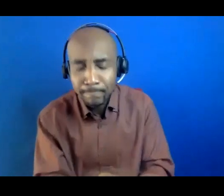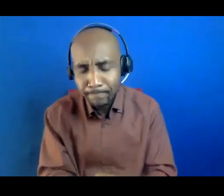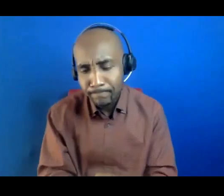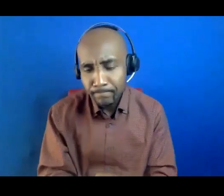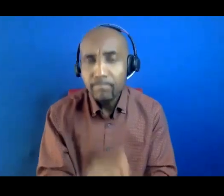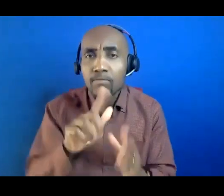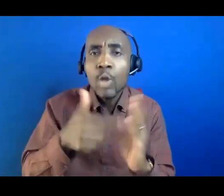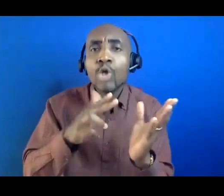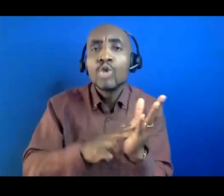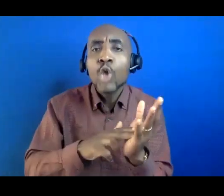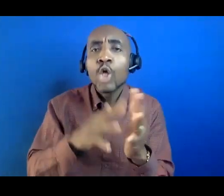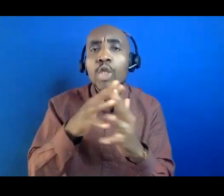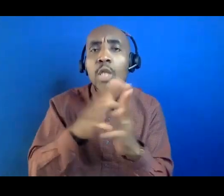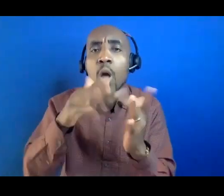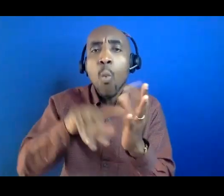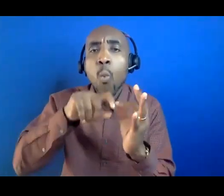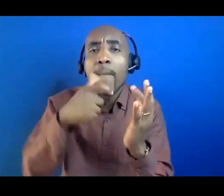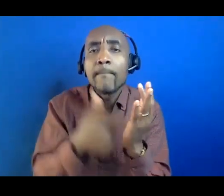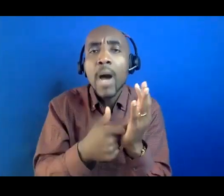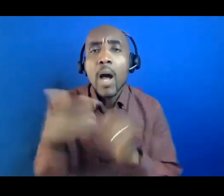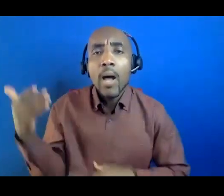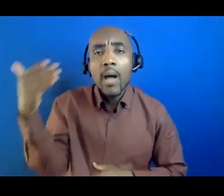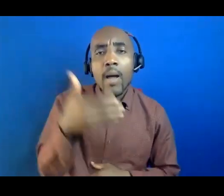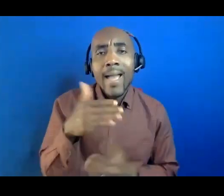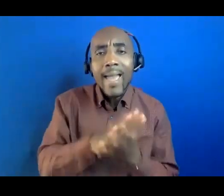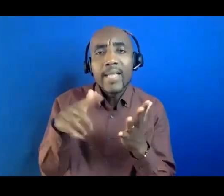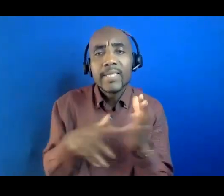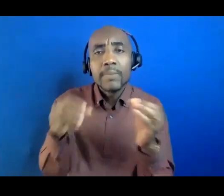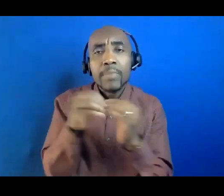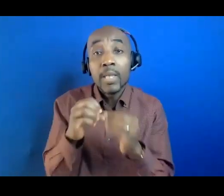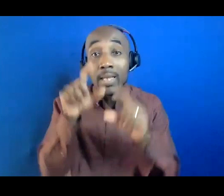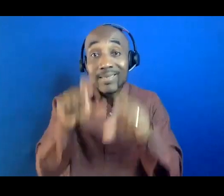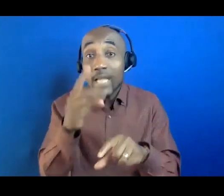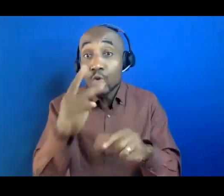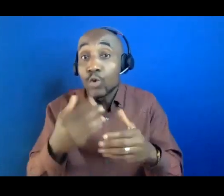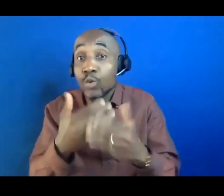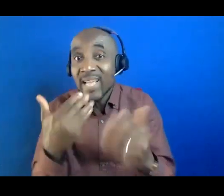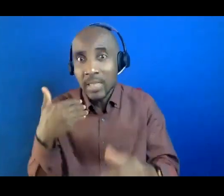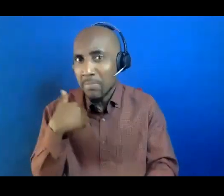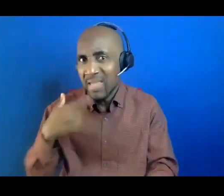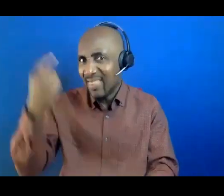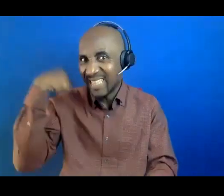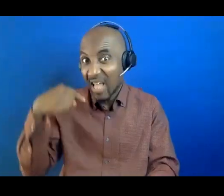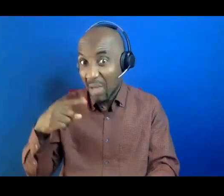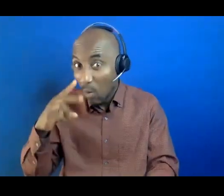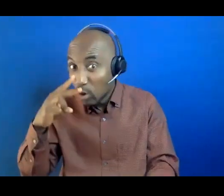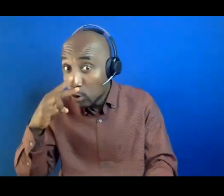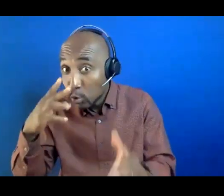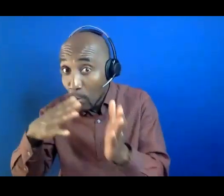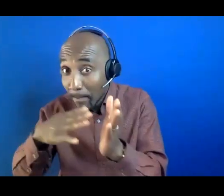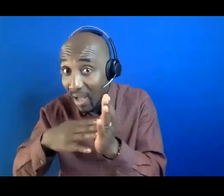John Wimber came to HTB for 2 days. I wasn't here at the time because I was only 2 months